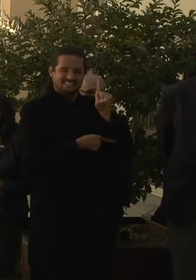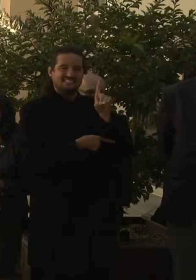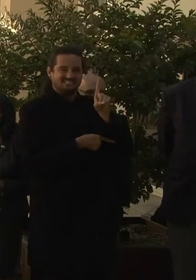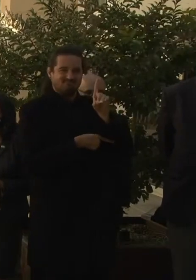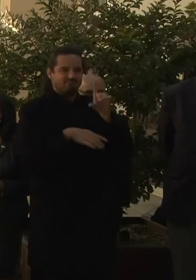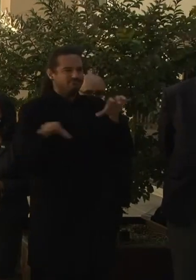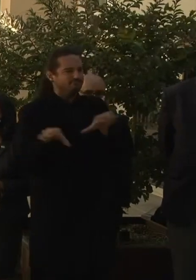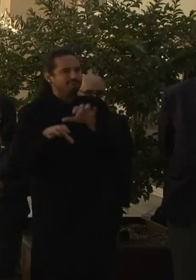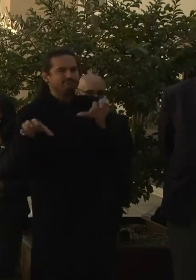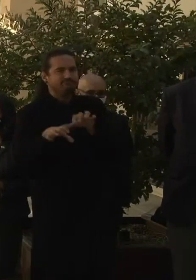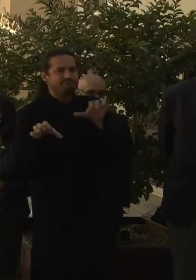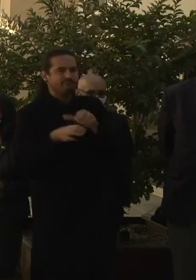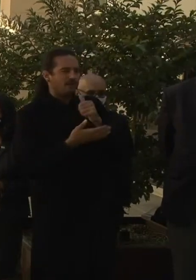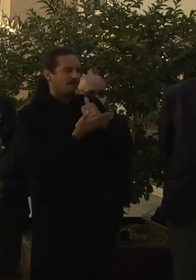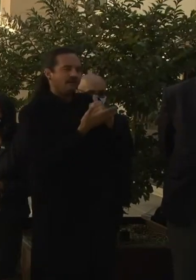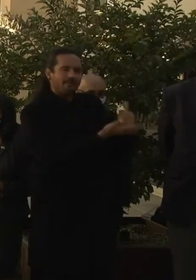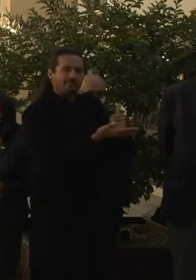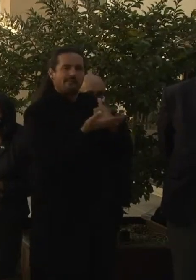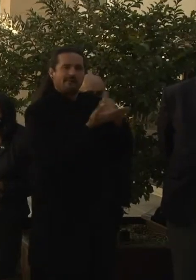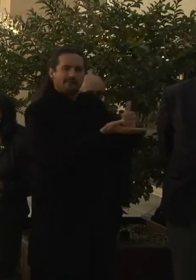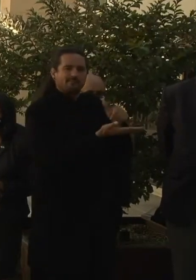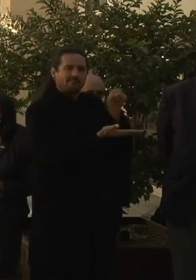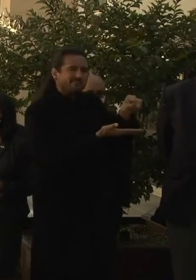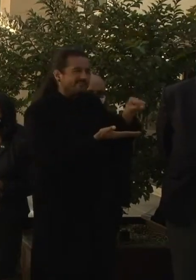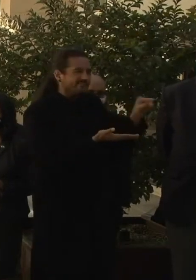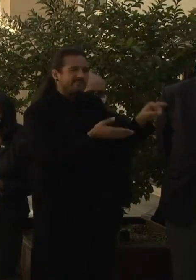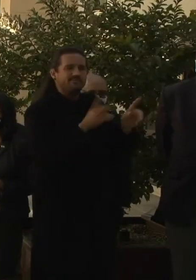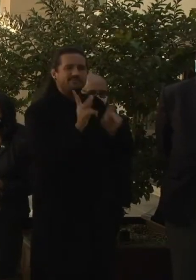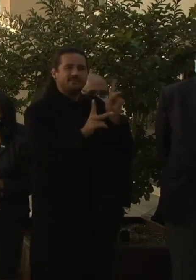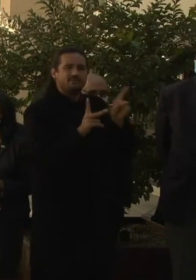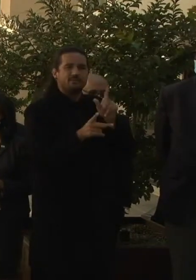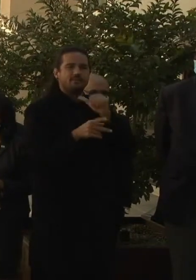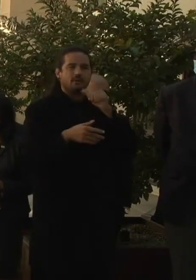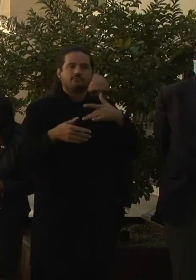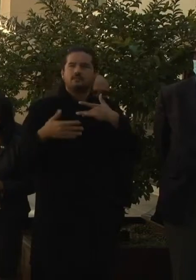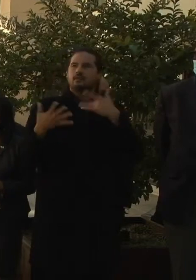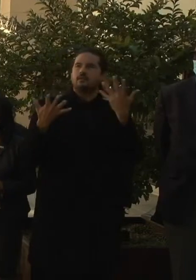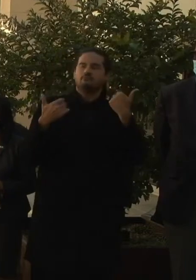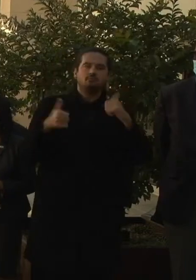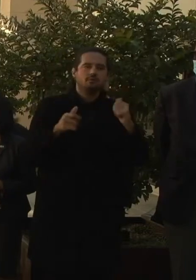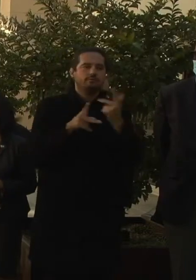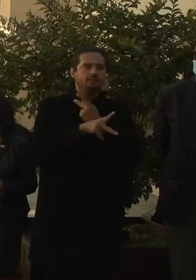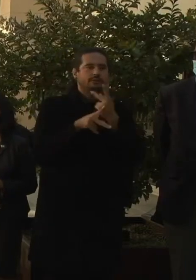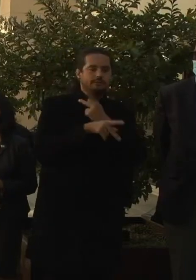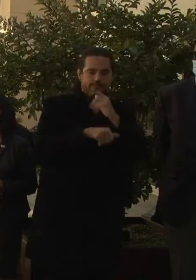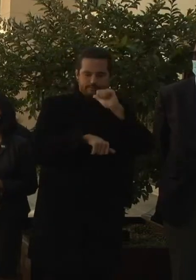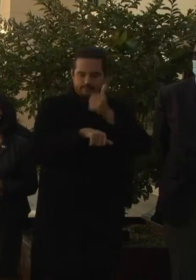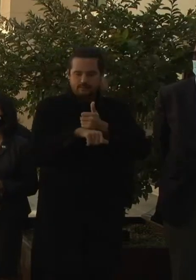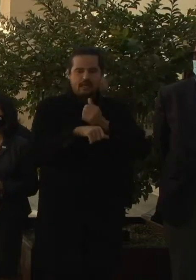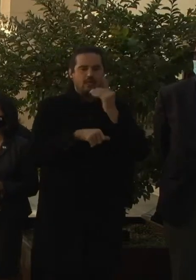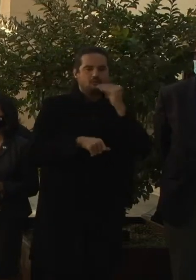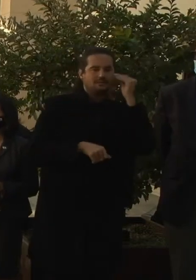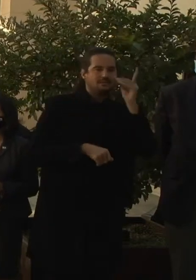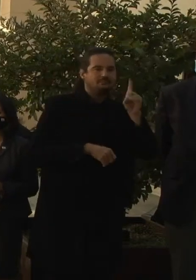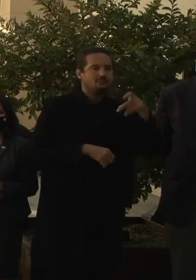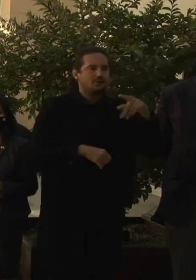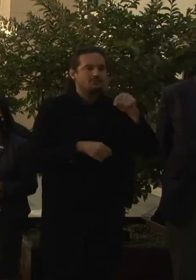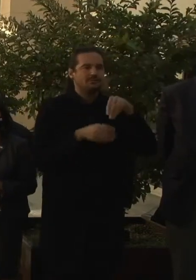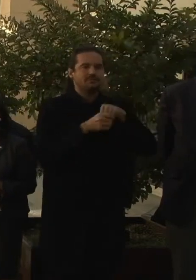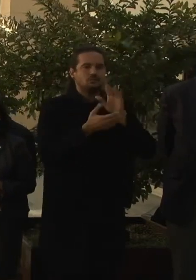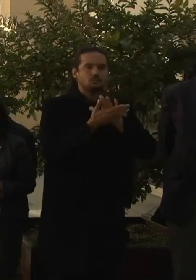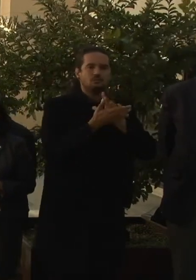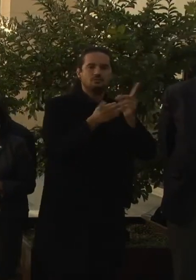to try to stand up or create their own housing department or their own expertise in these tough times. So we